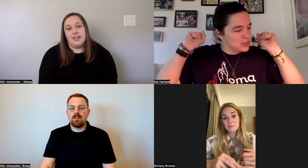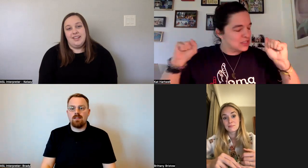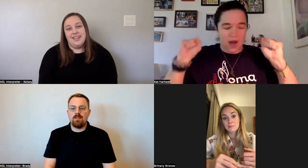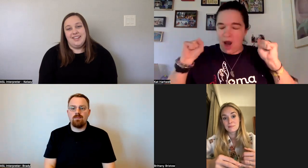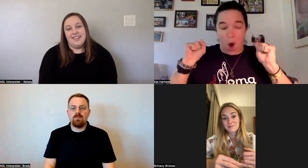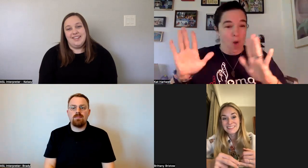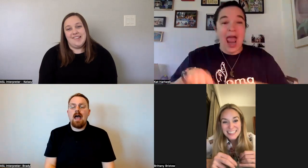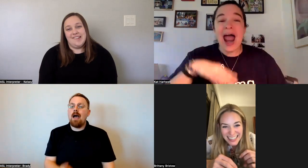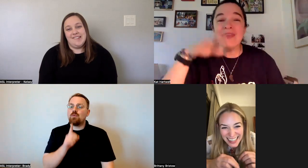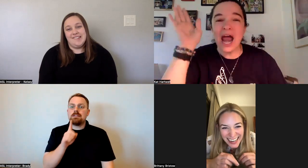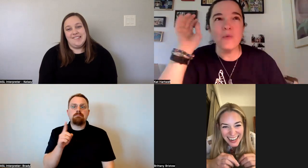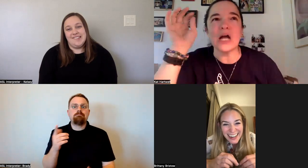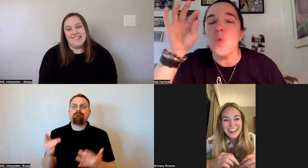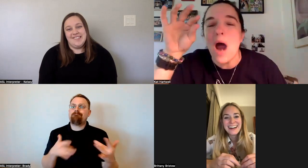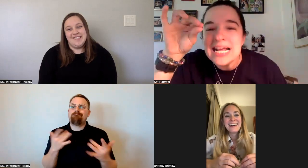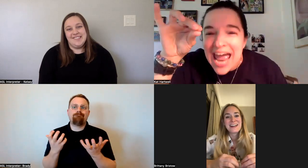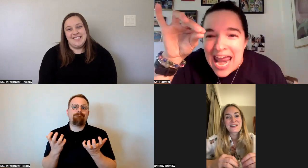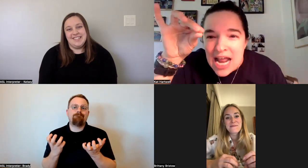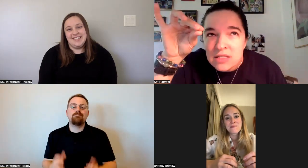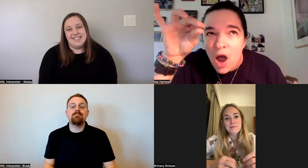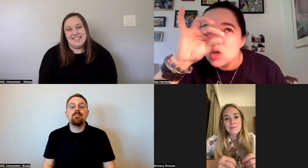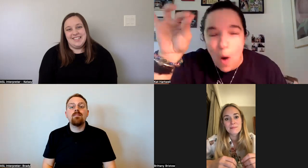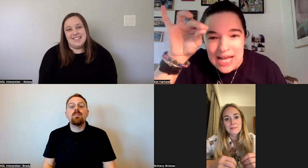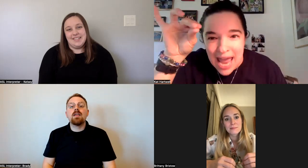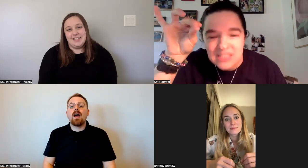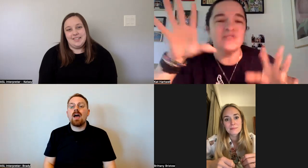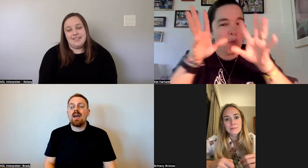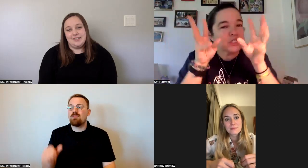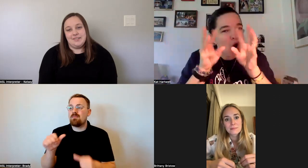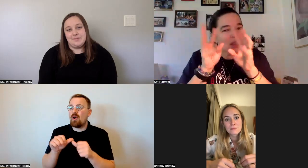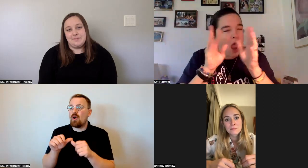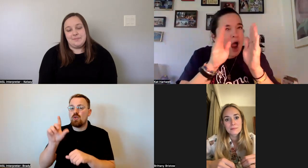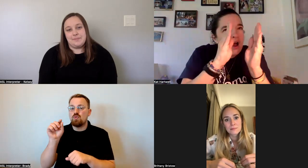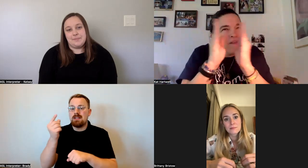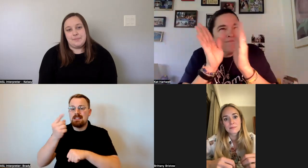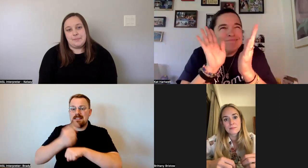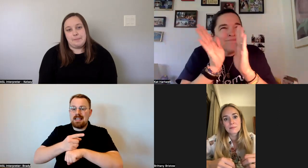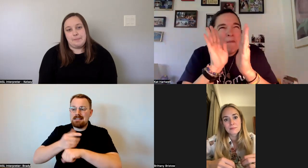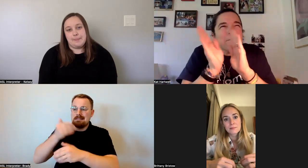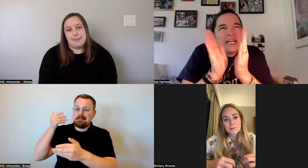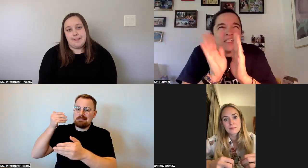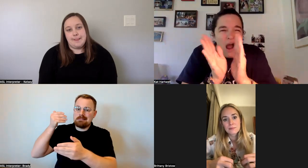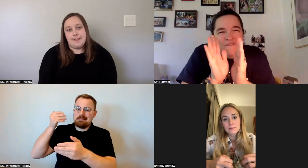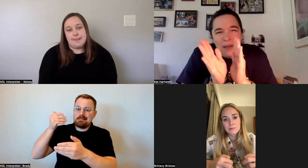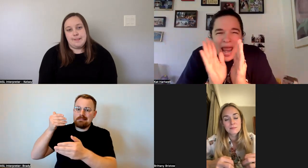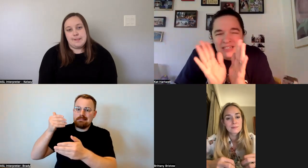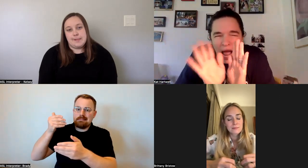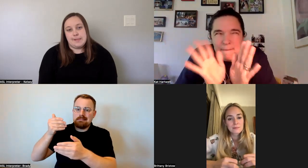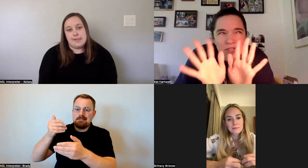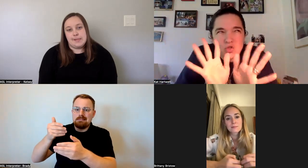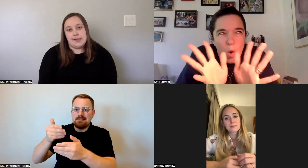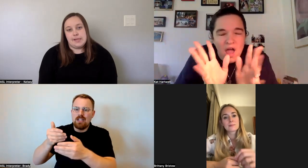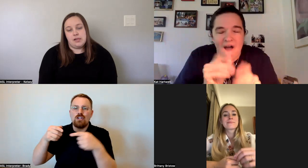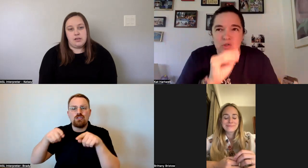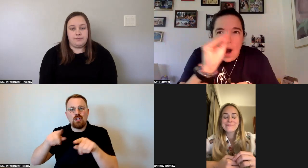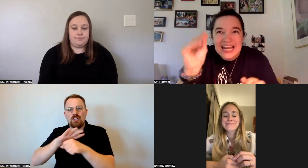and I'm just okay. And then it was like 20 days that they were doing the mid of the